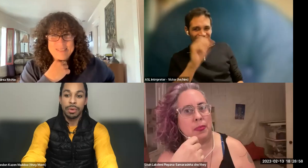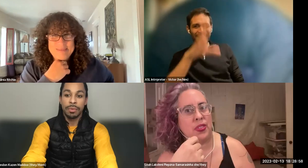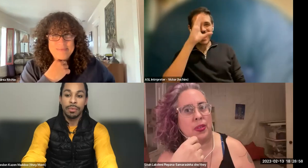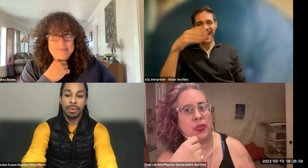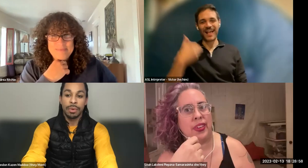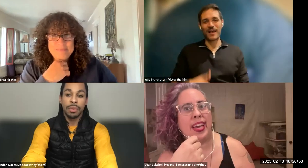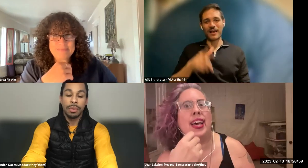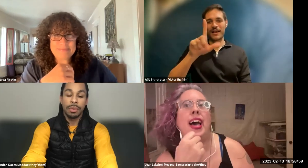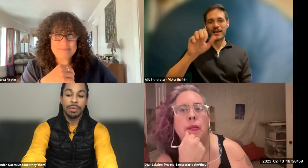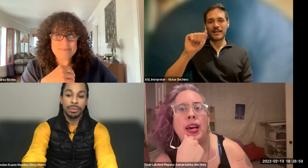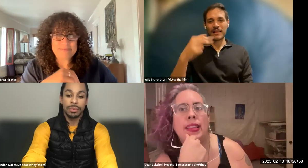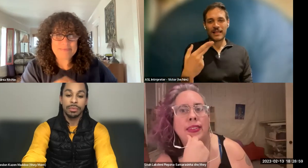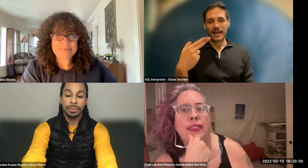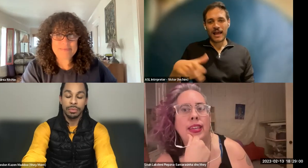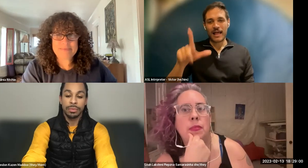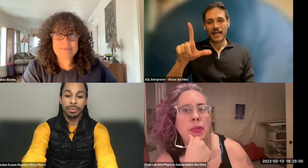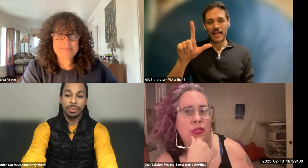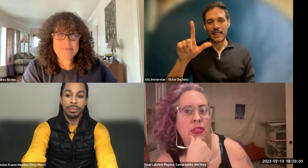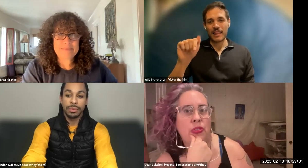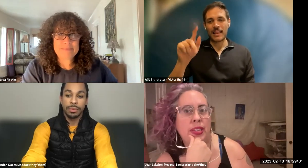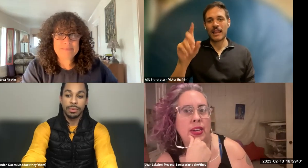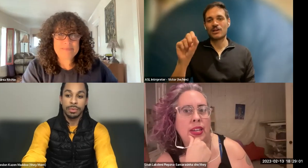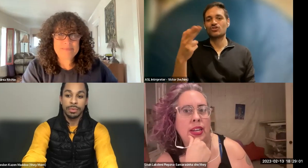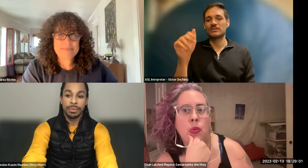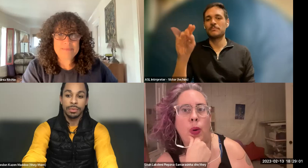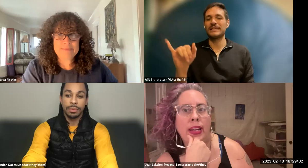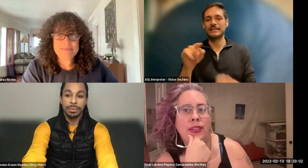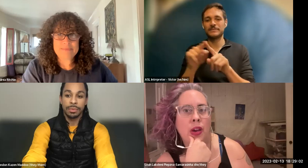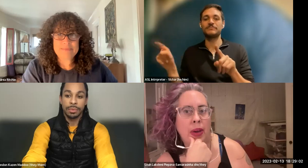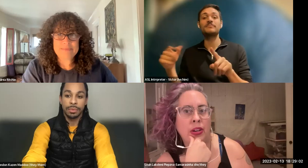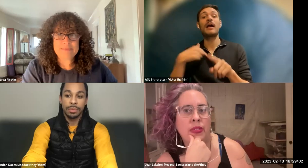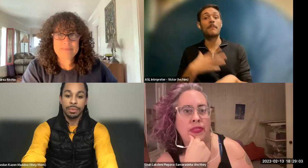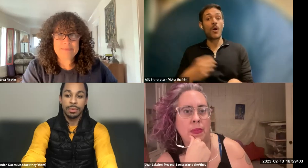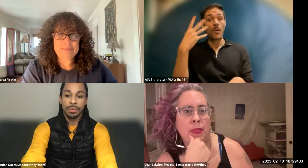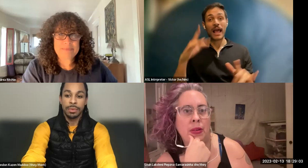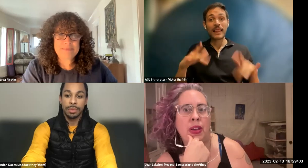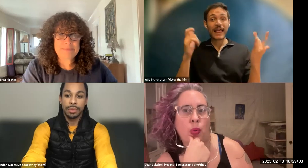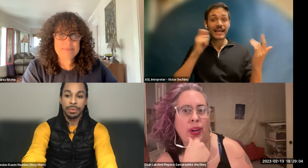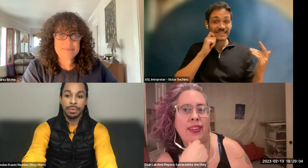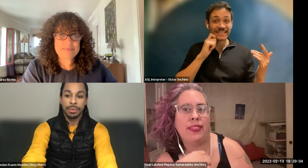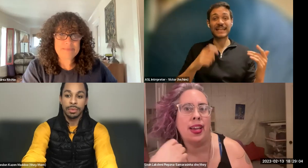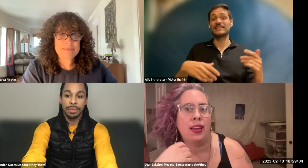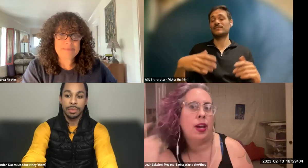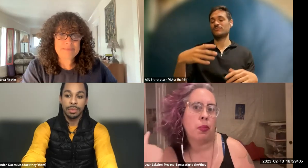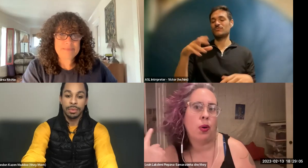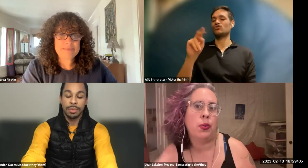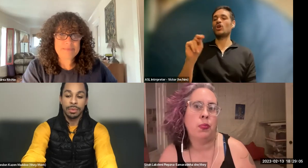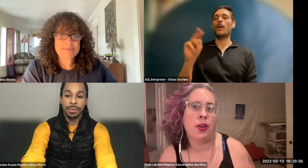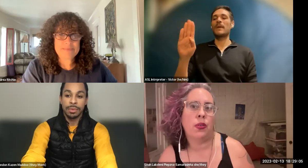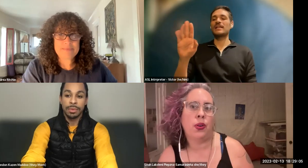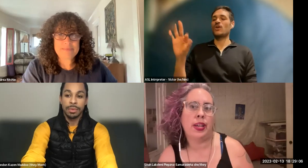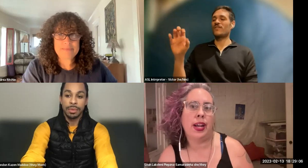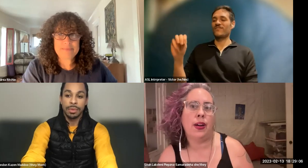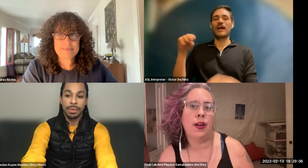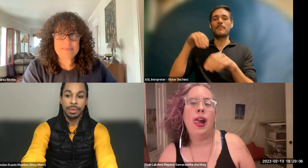Leah-Lakshmi Piepzna-Samarasinha. I'm a light-skinned, mixed-race Sri Lankan and white non-binary femme in my 40s, and I've got purple and